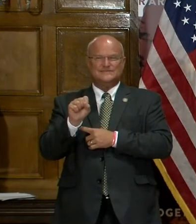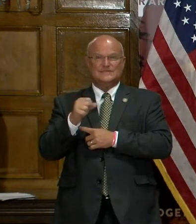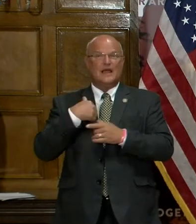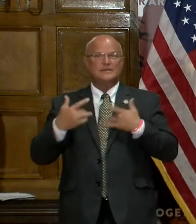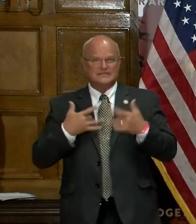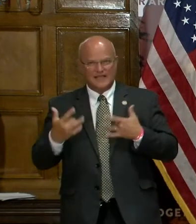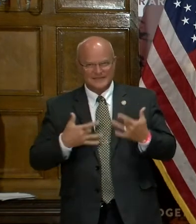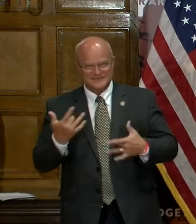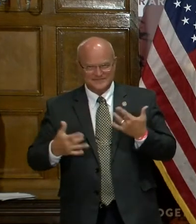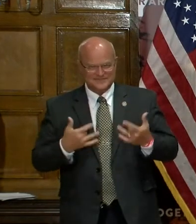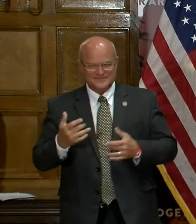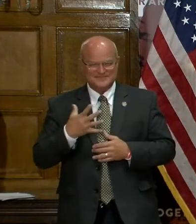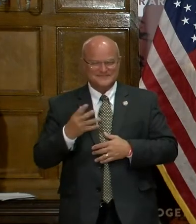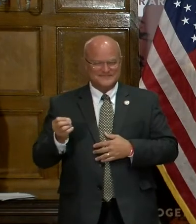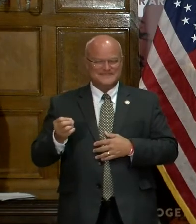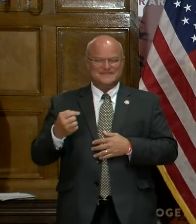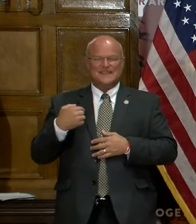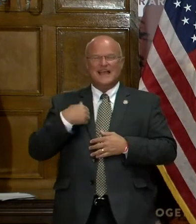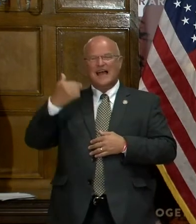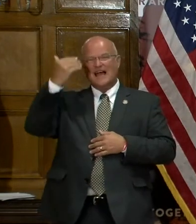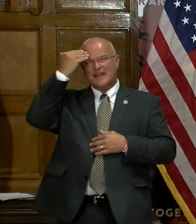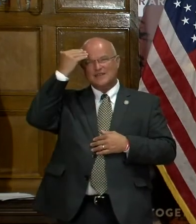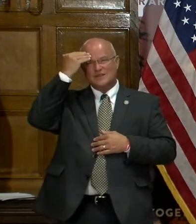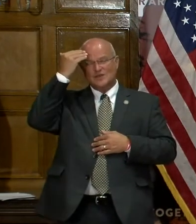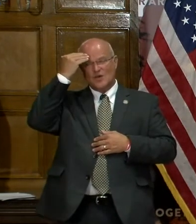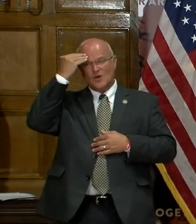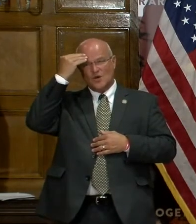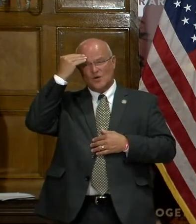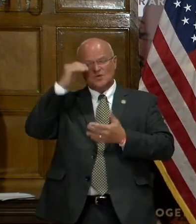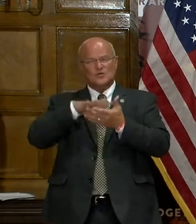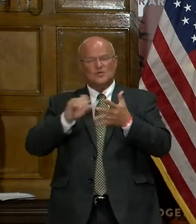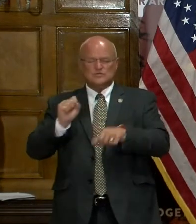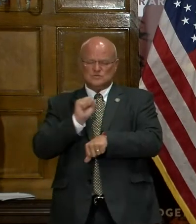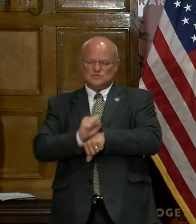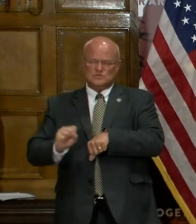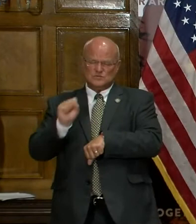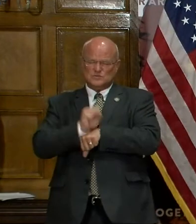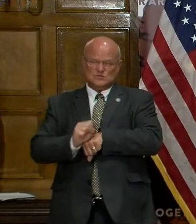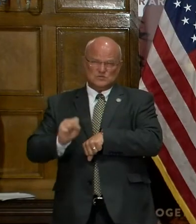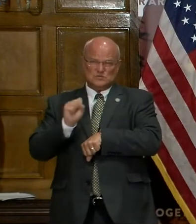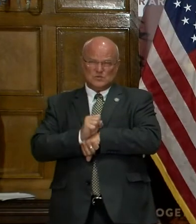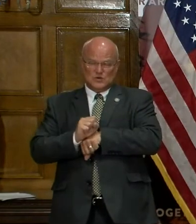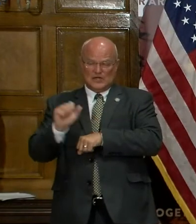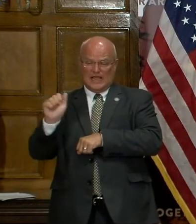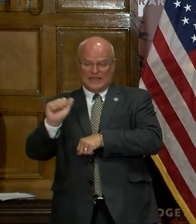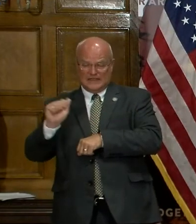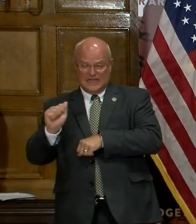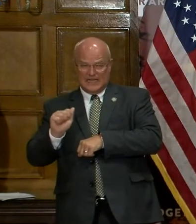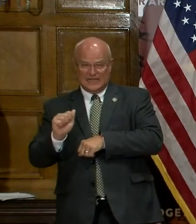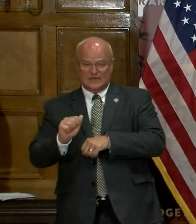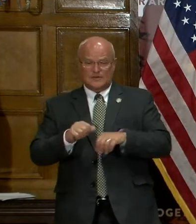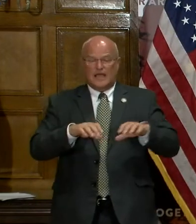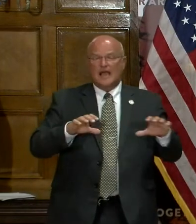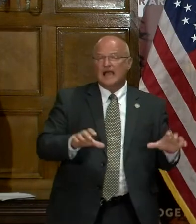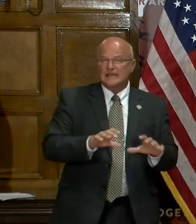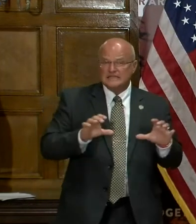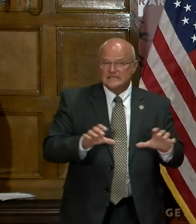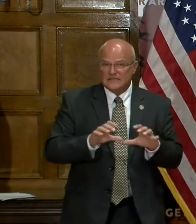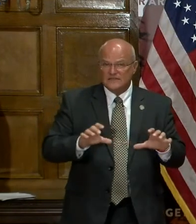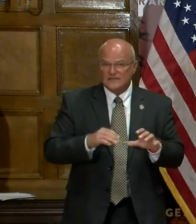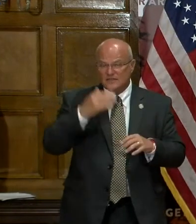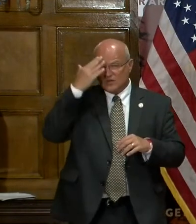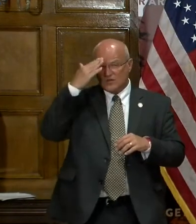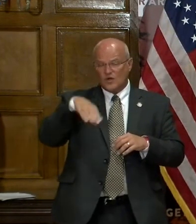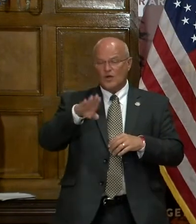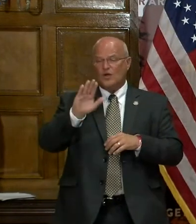I'm excited. And I know how hard they have worked, and not only just in athletics, but our activities. I know our band and